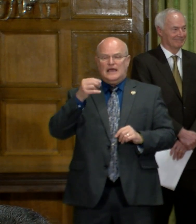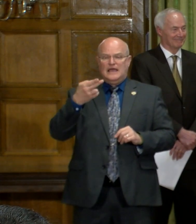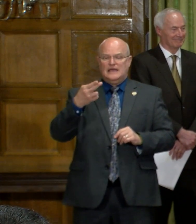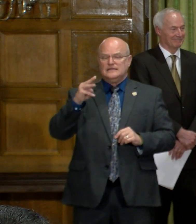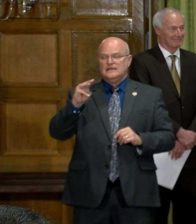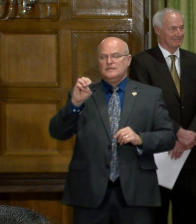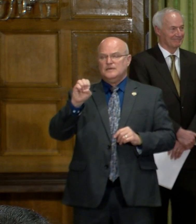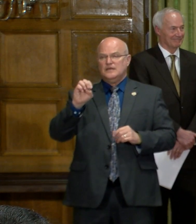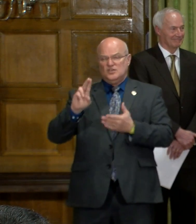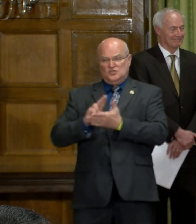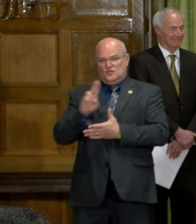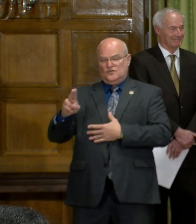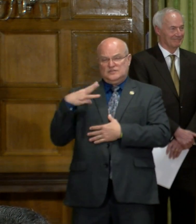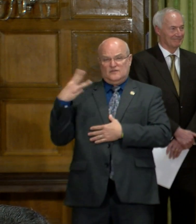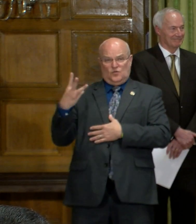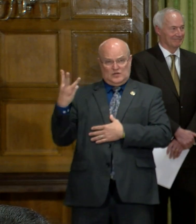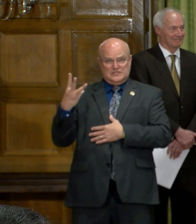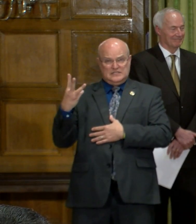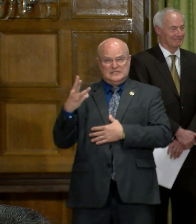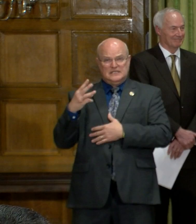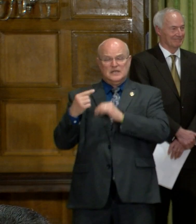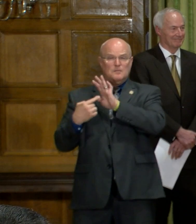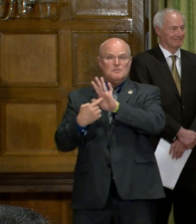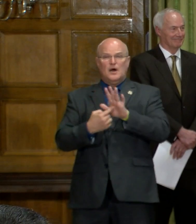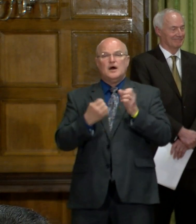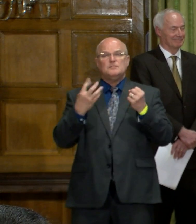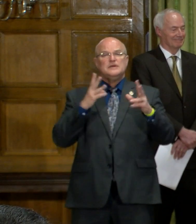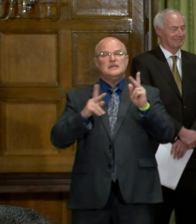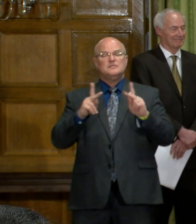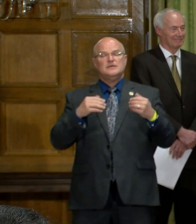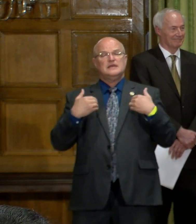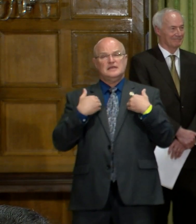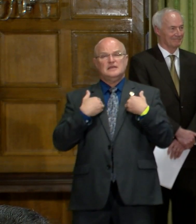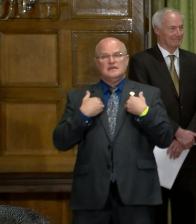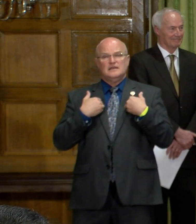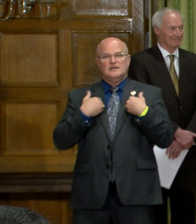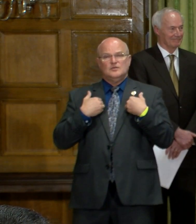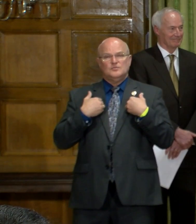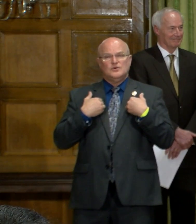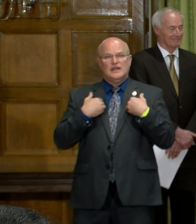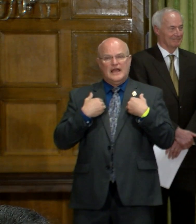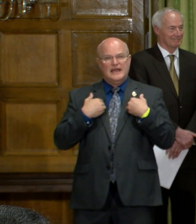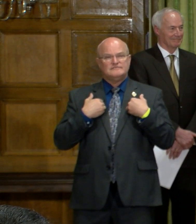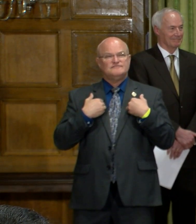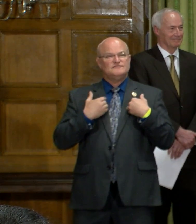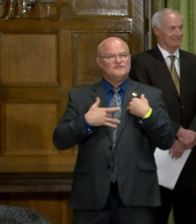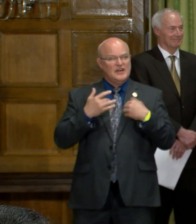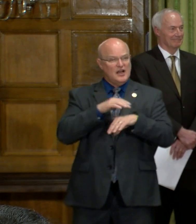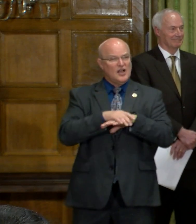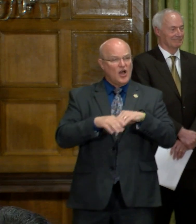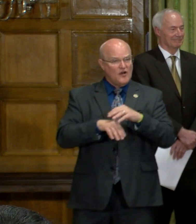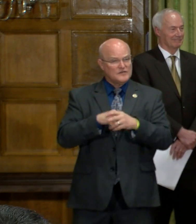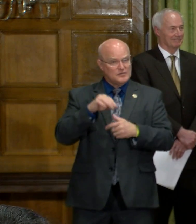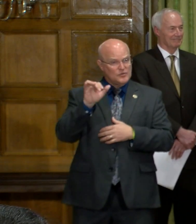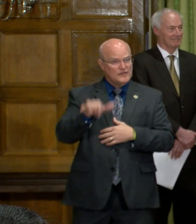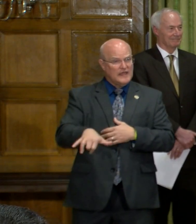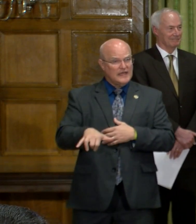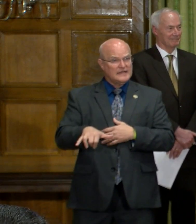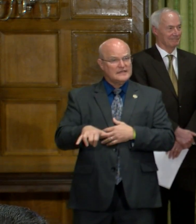IHME, or University of Washington model that many people have felt more comfortable